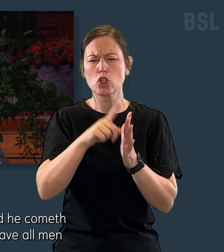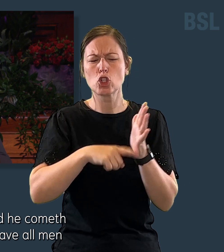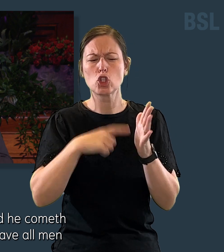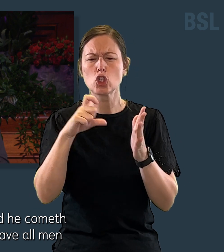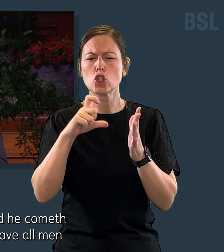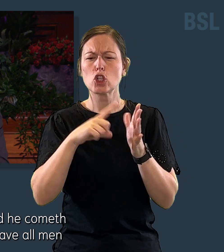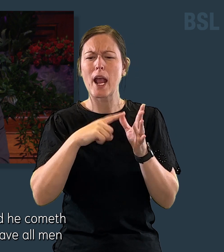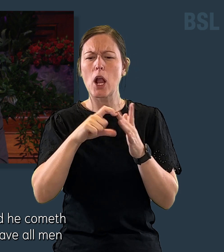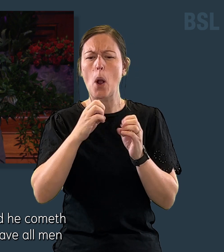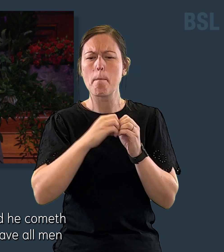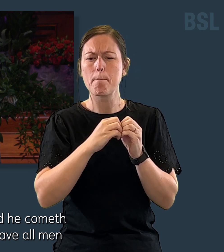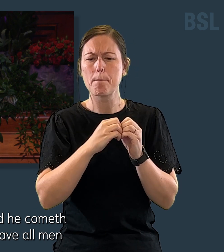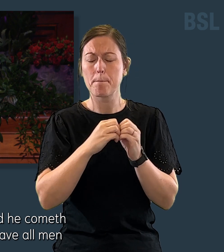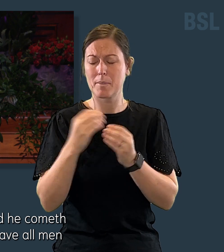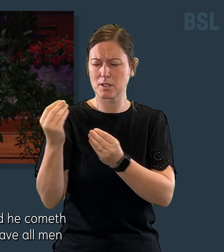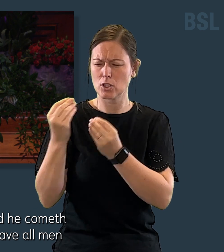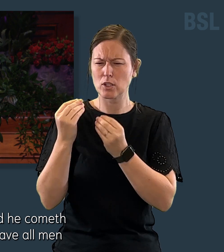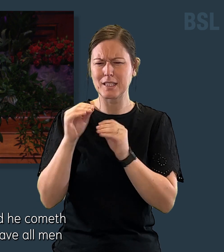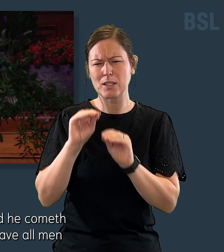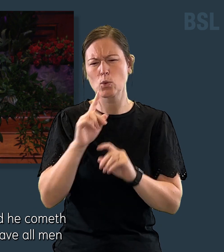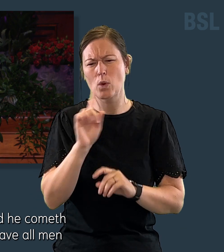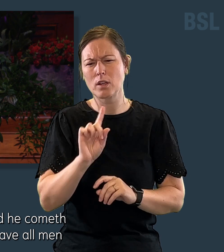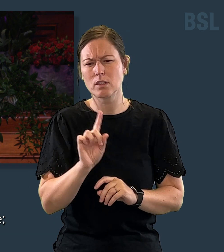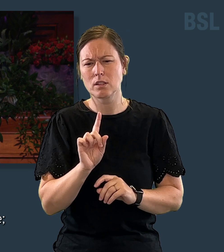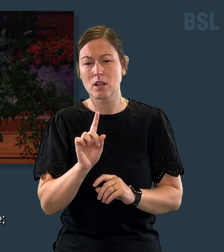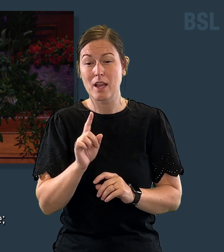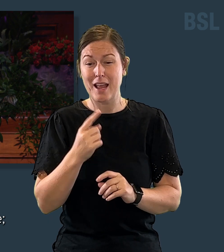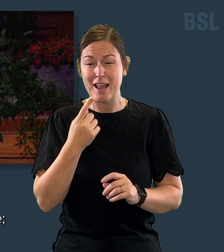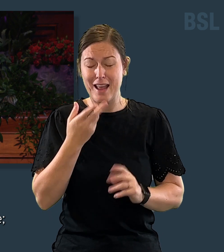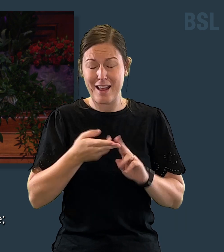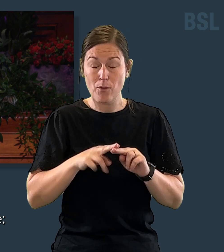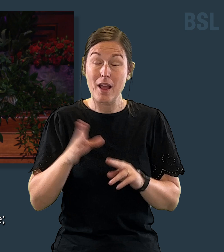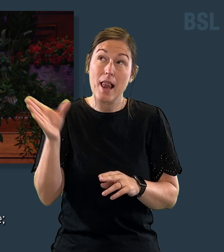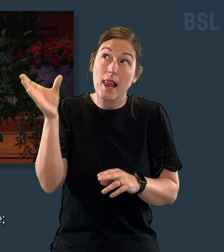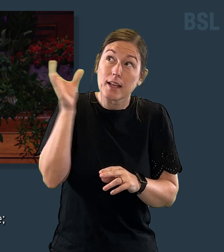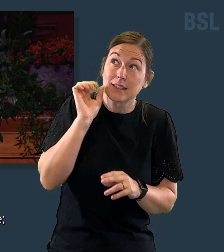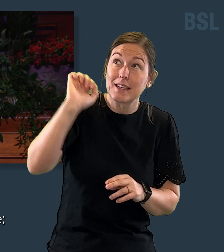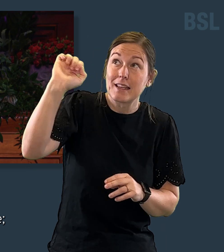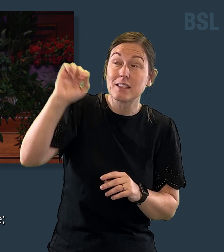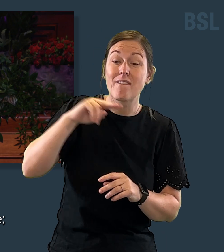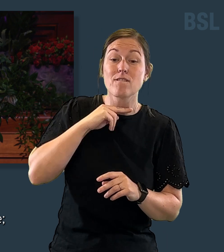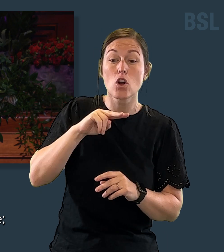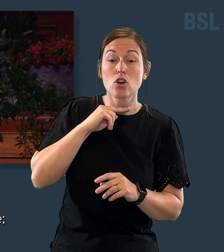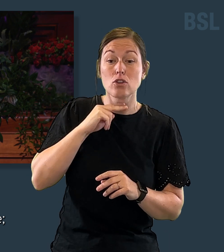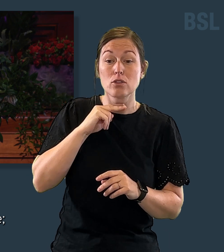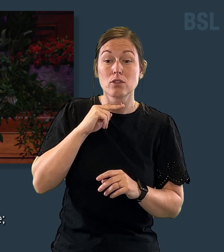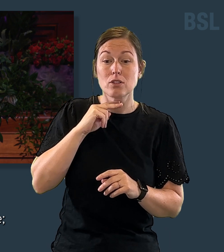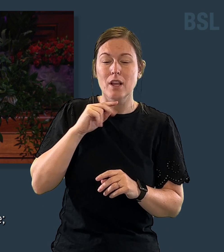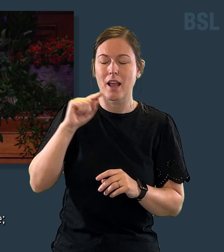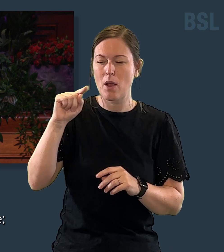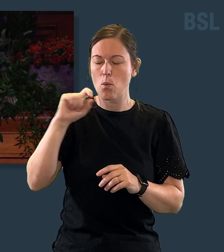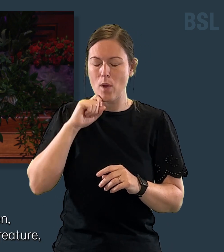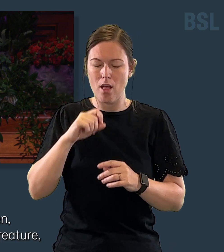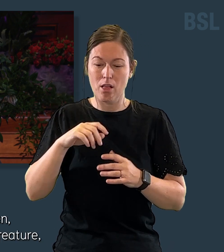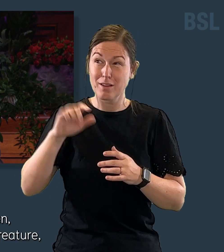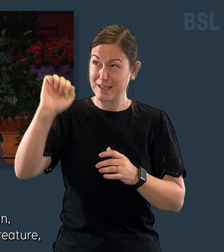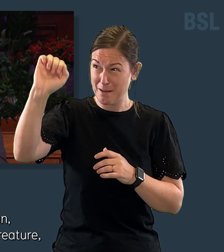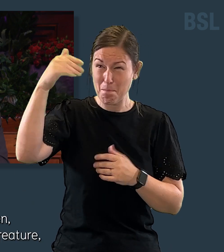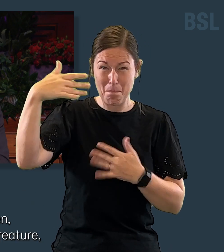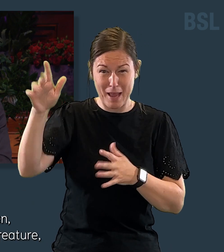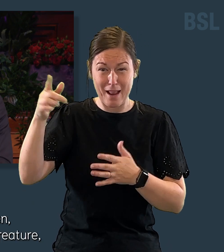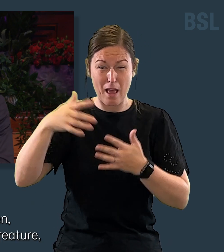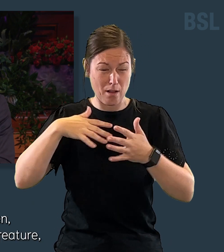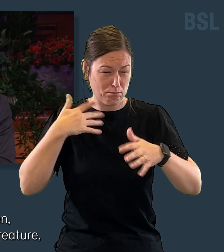And he cometh unto the world, that he may save all men, if they will hearken unto his voice. For behold, he